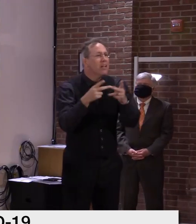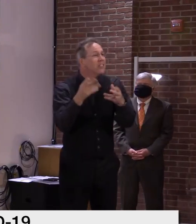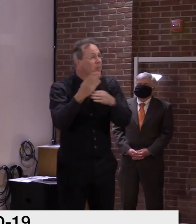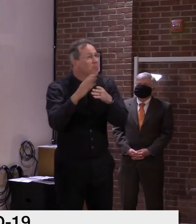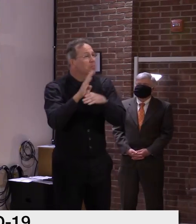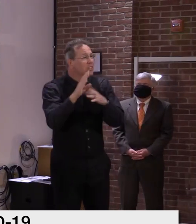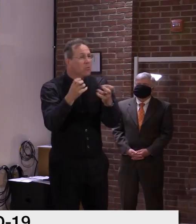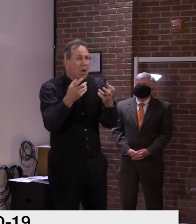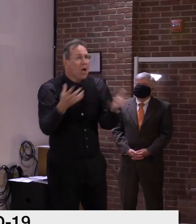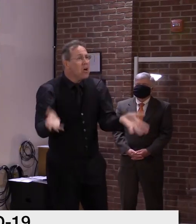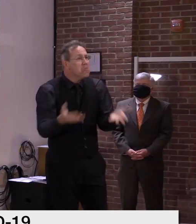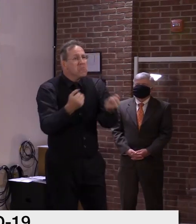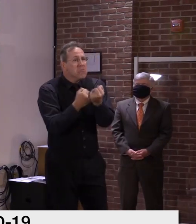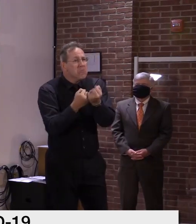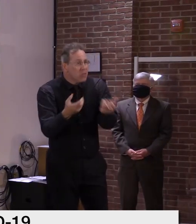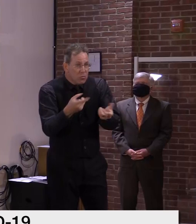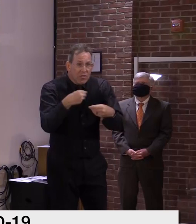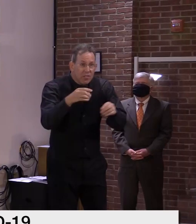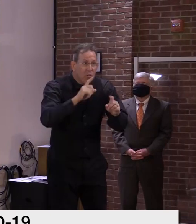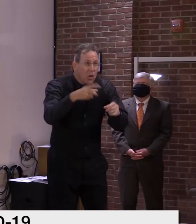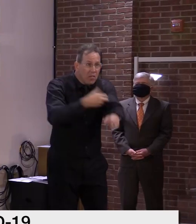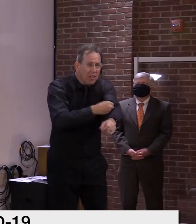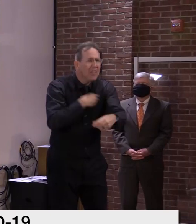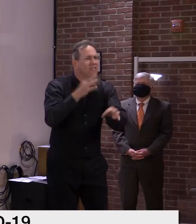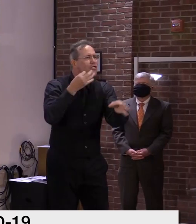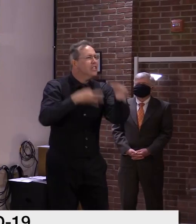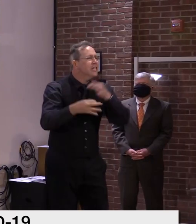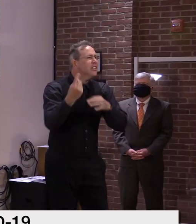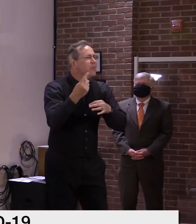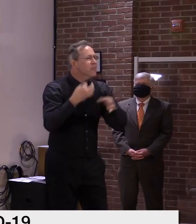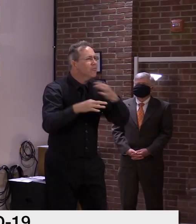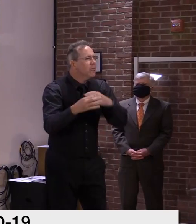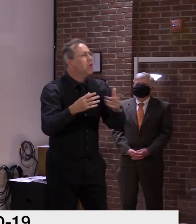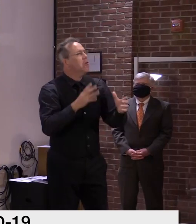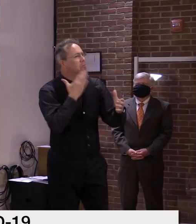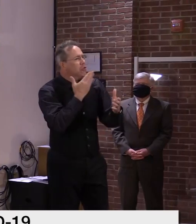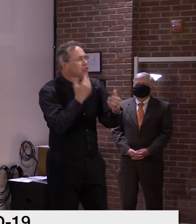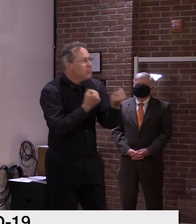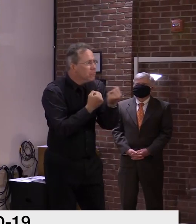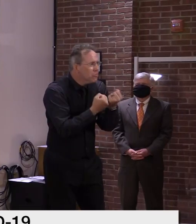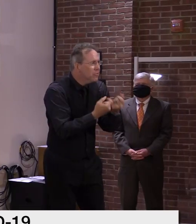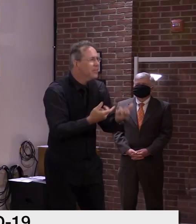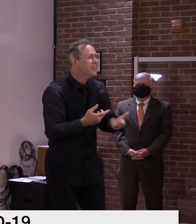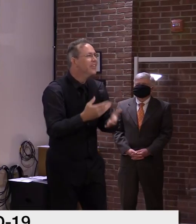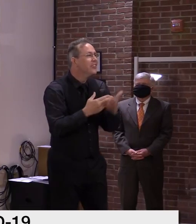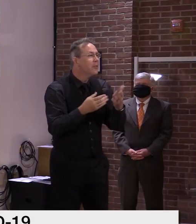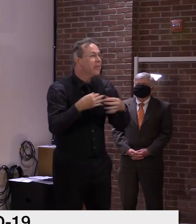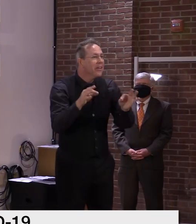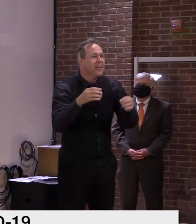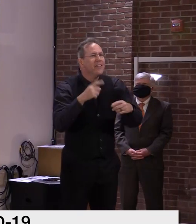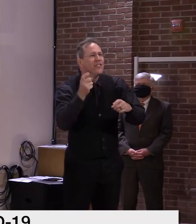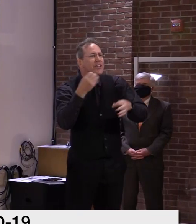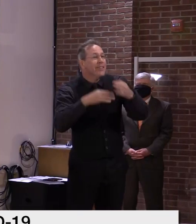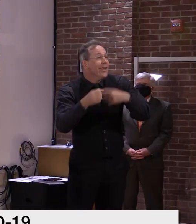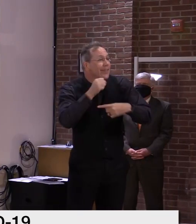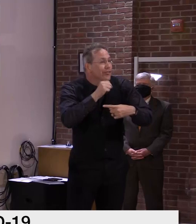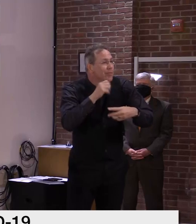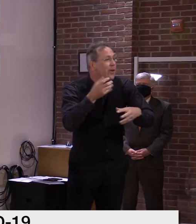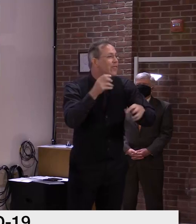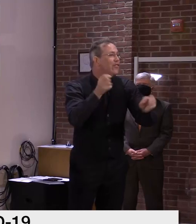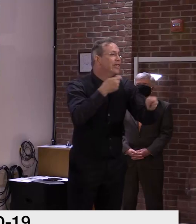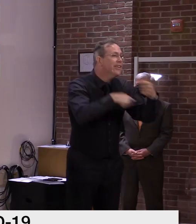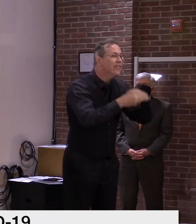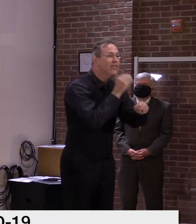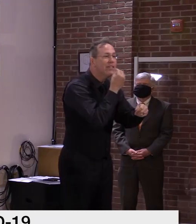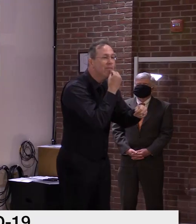a maple creamy or giving away free whatever. I think I heard that Lyft and